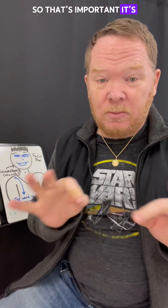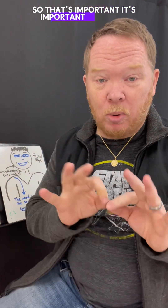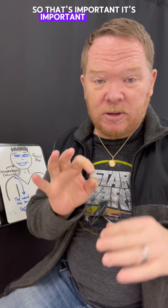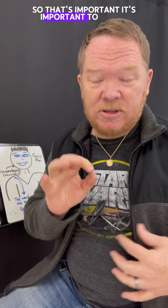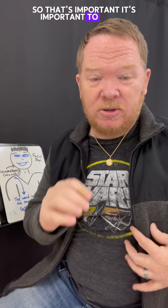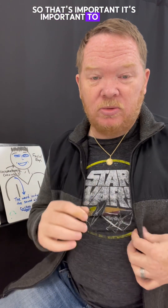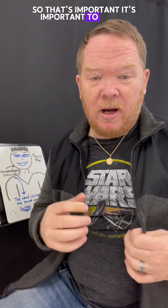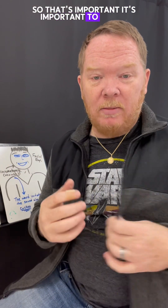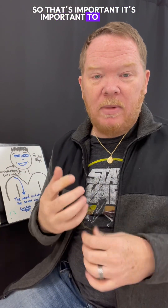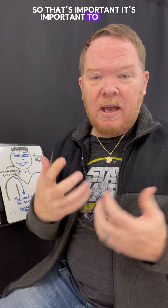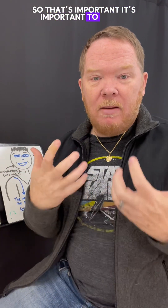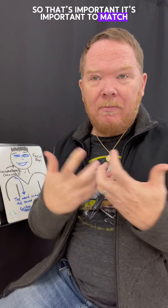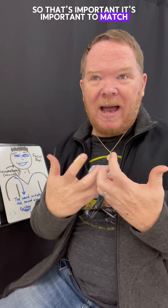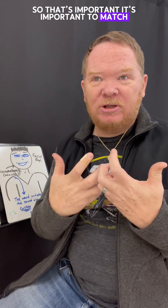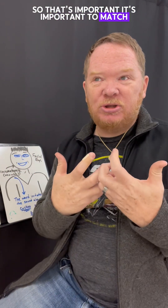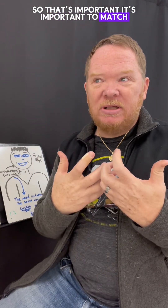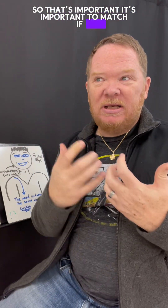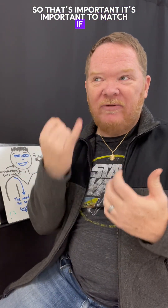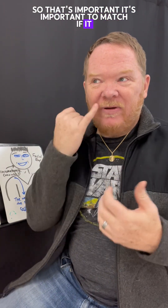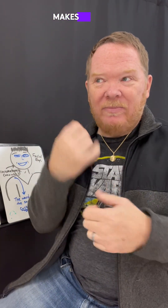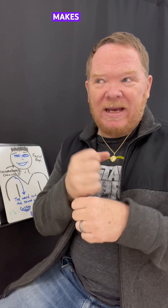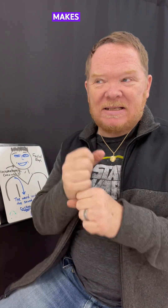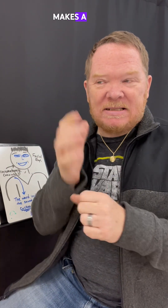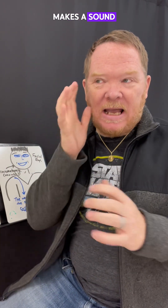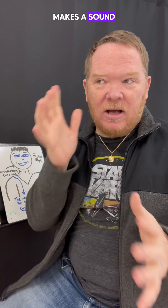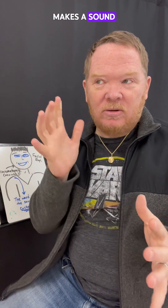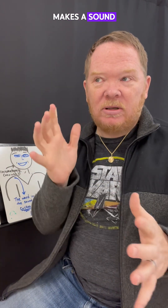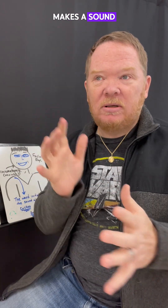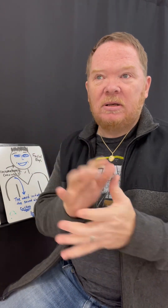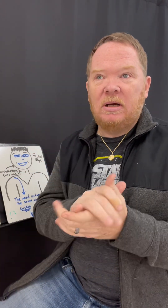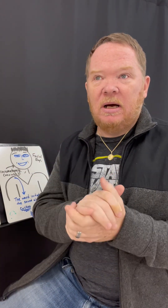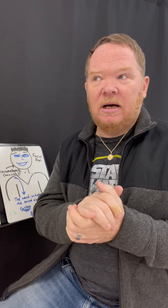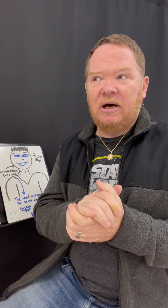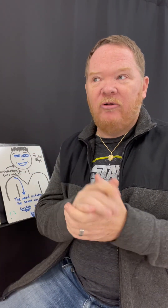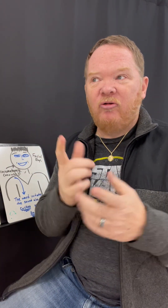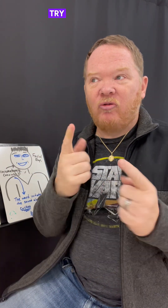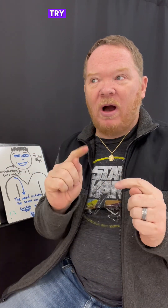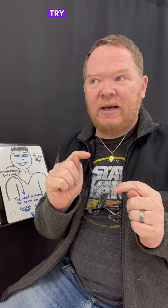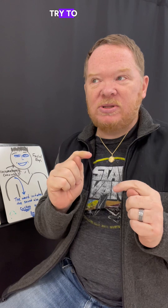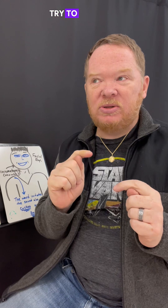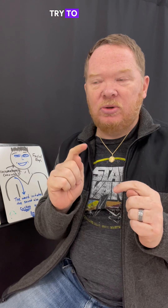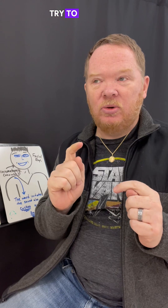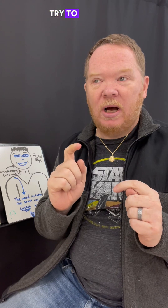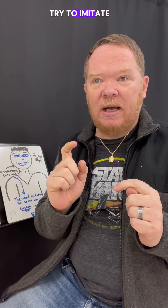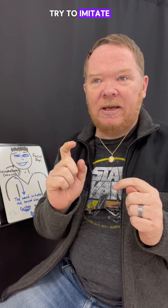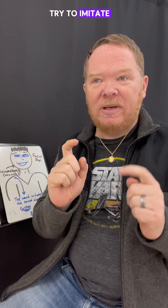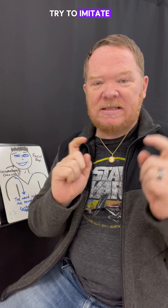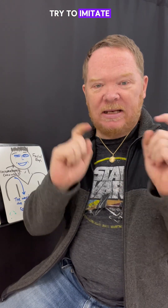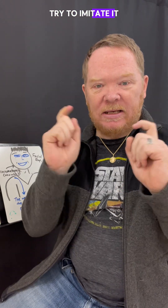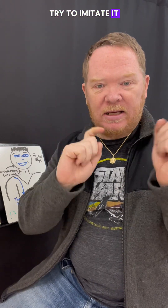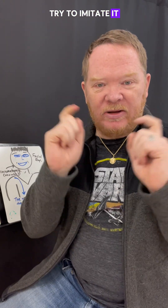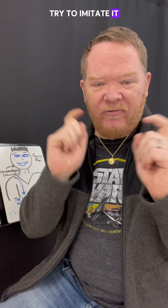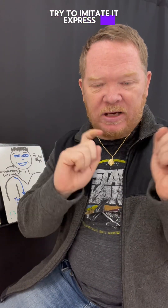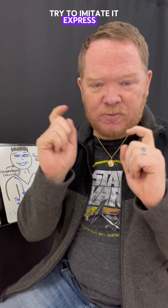important to match. If it makes a sound, try to imitate it, express